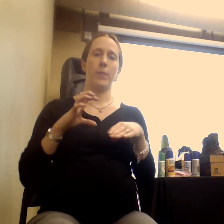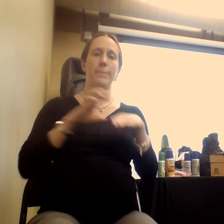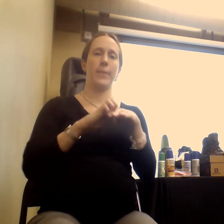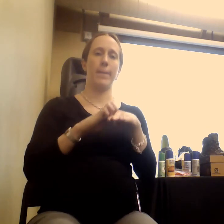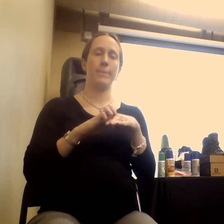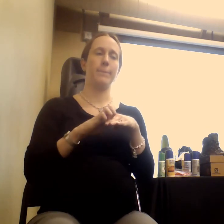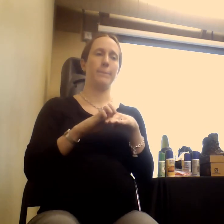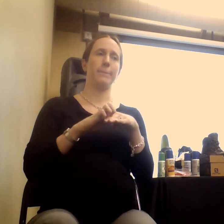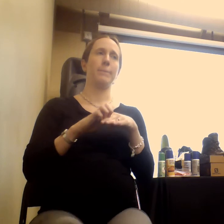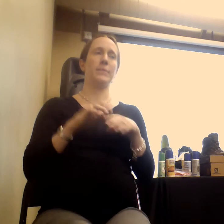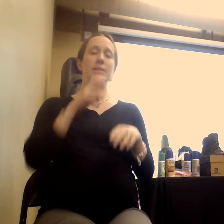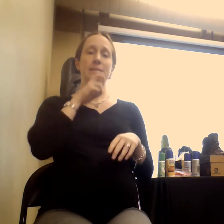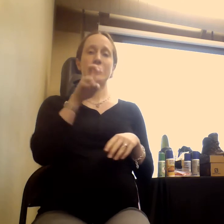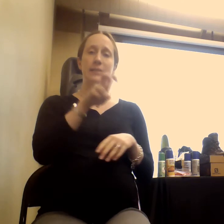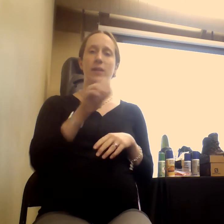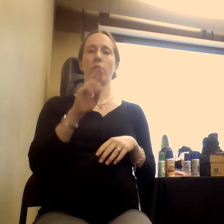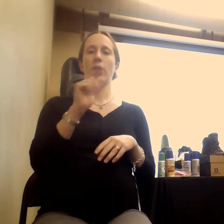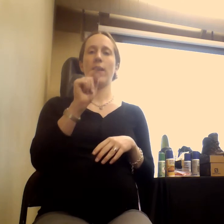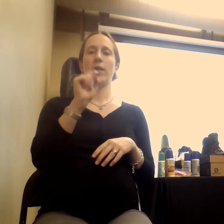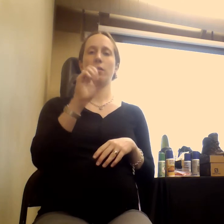so this is